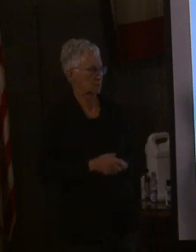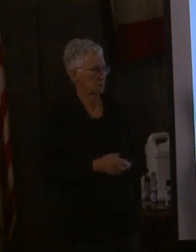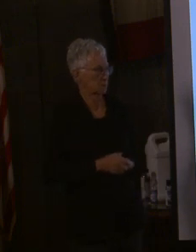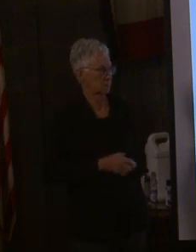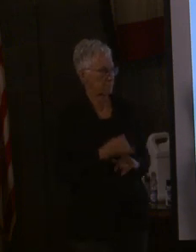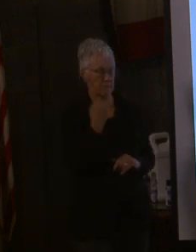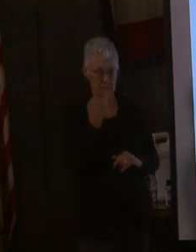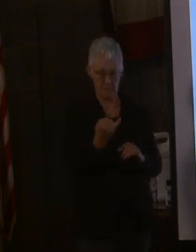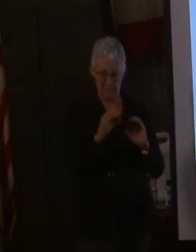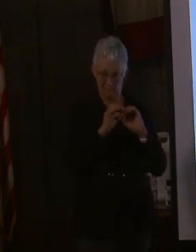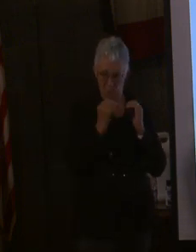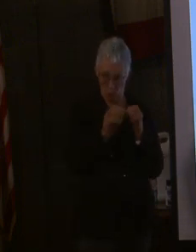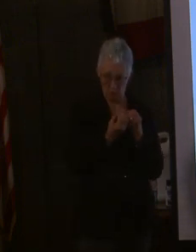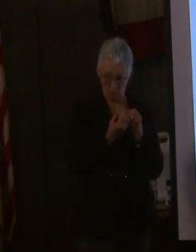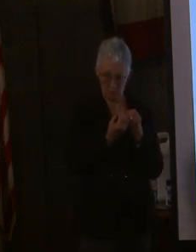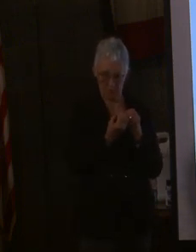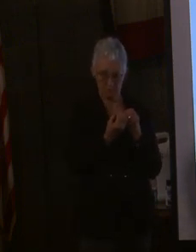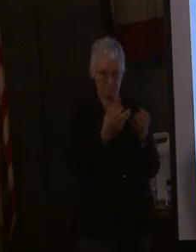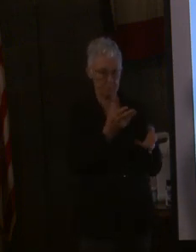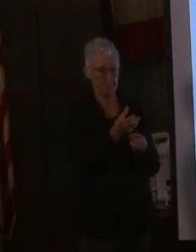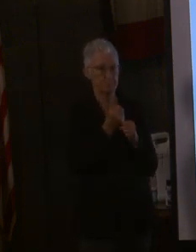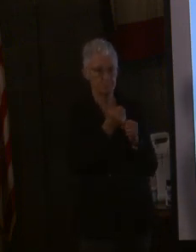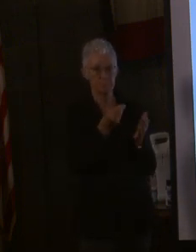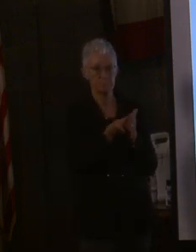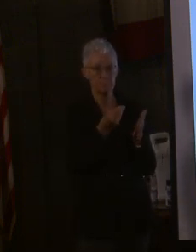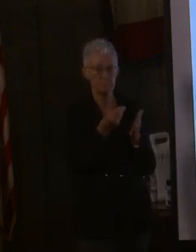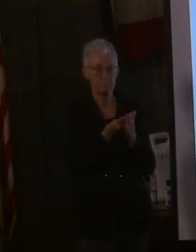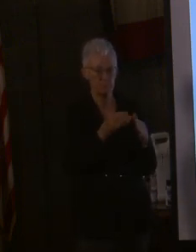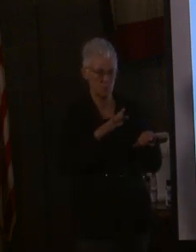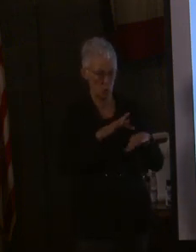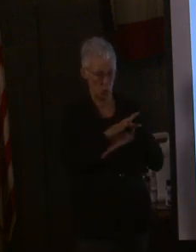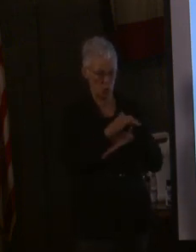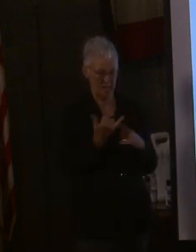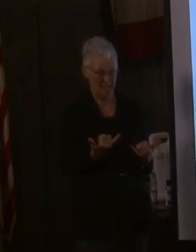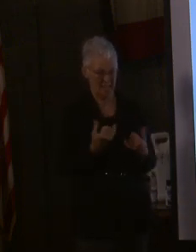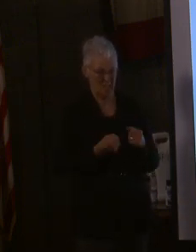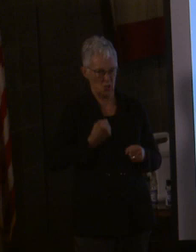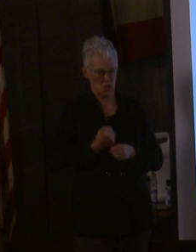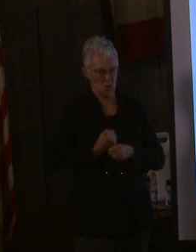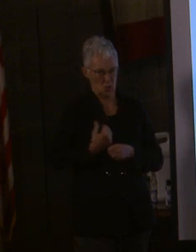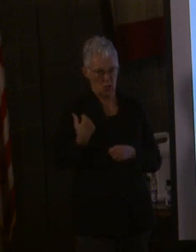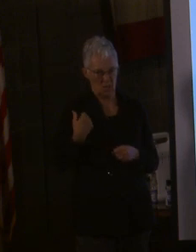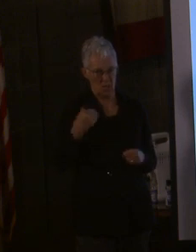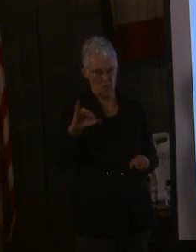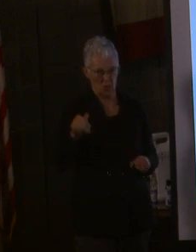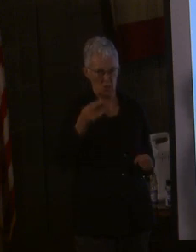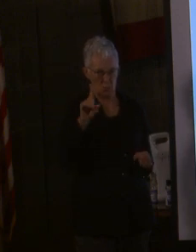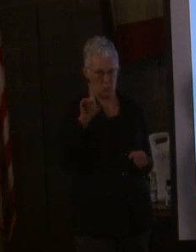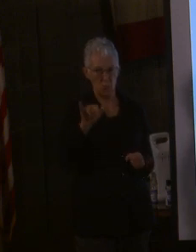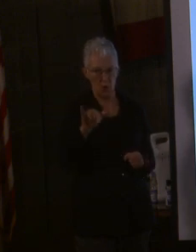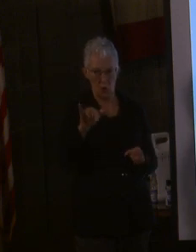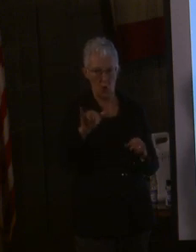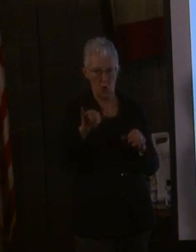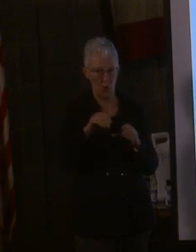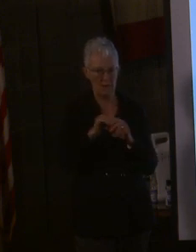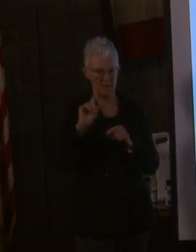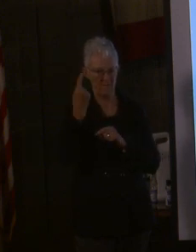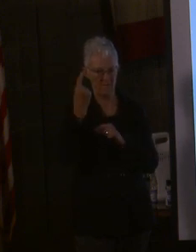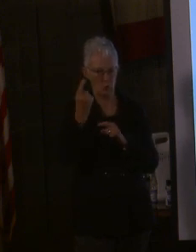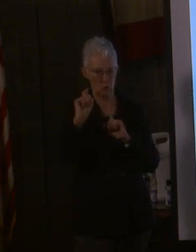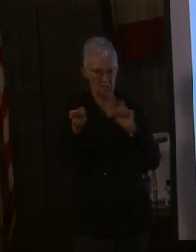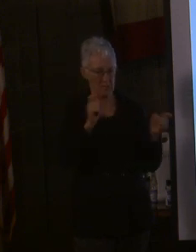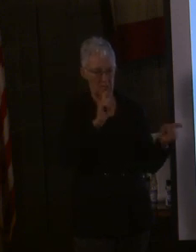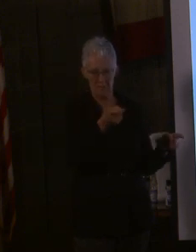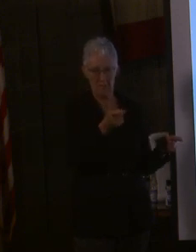If organizations received funding early this year, that's in July, of round one, they are